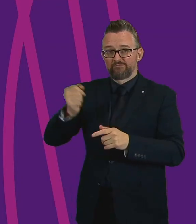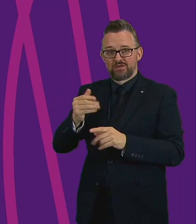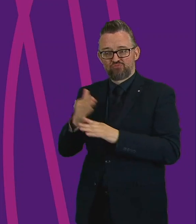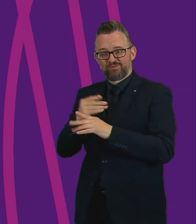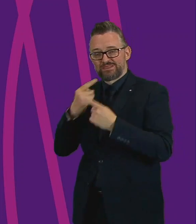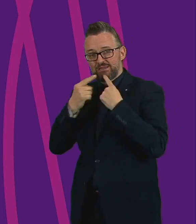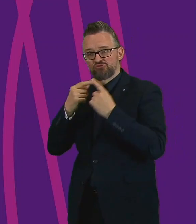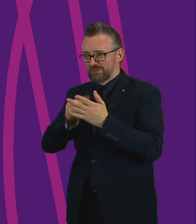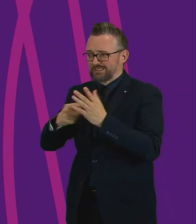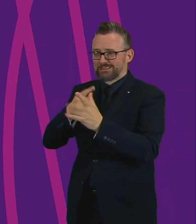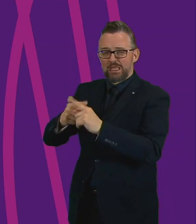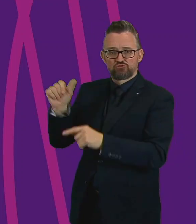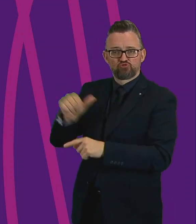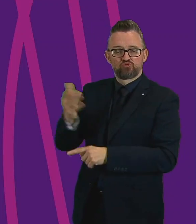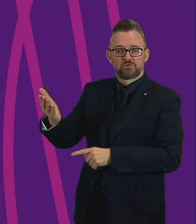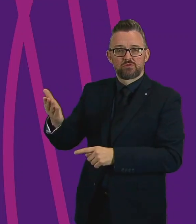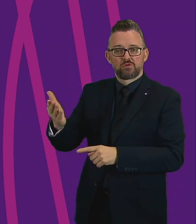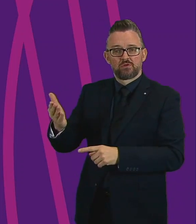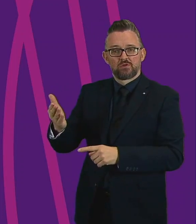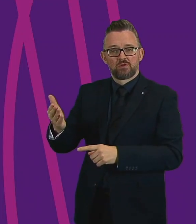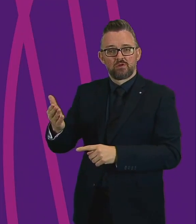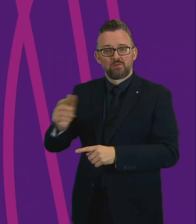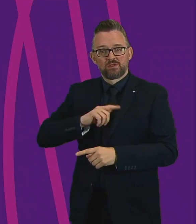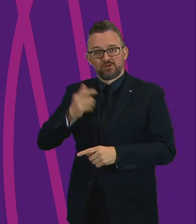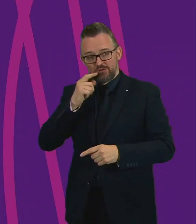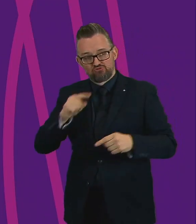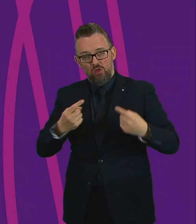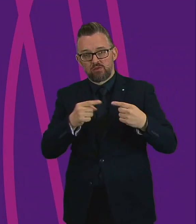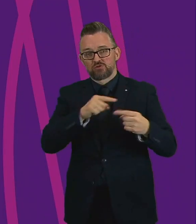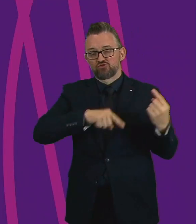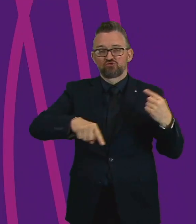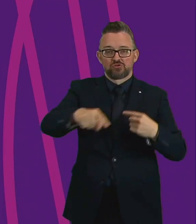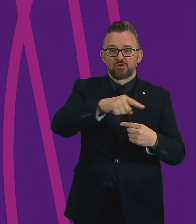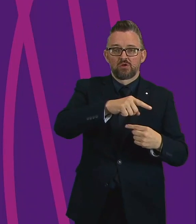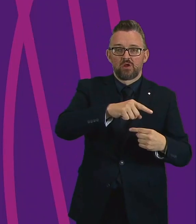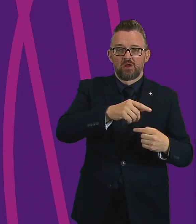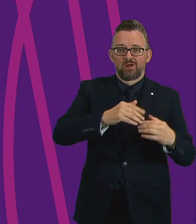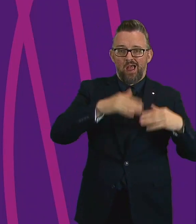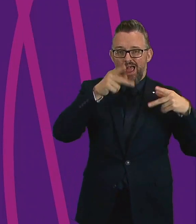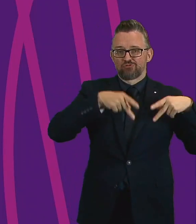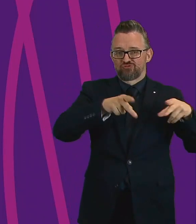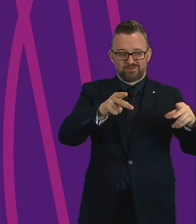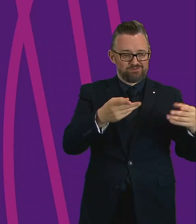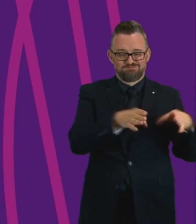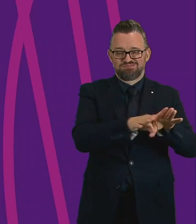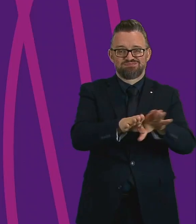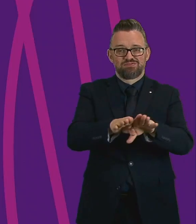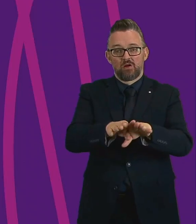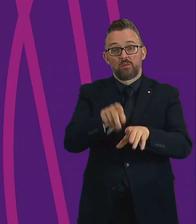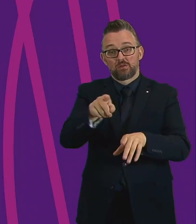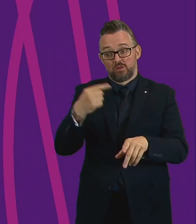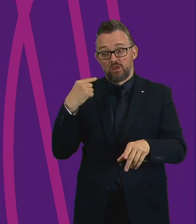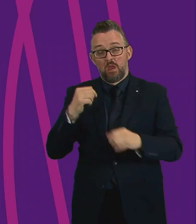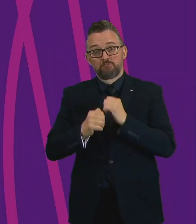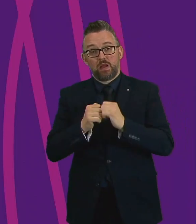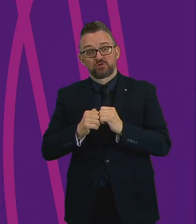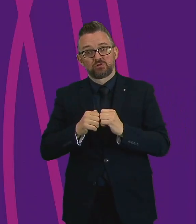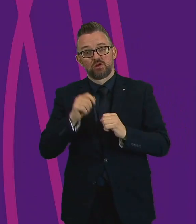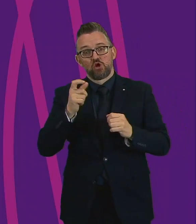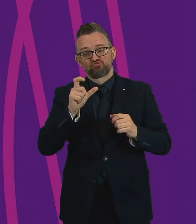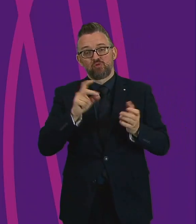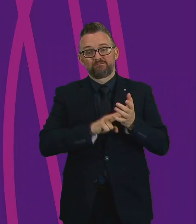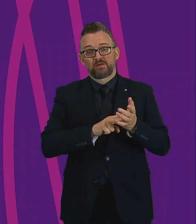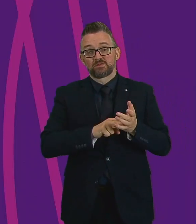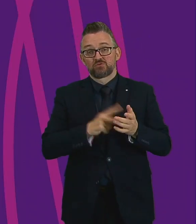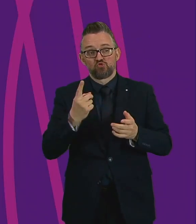online retailers to level the playing field with our seriously challenged high streets would all help. Presiding Officer, as I urged in March, coronavirus profiteering must be